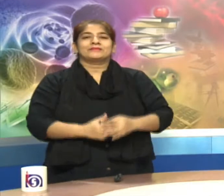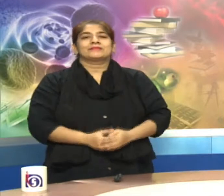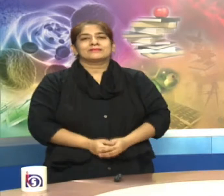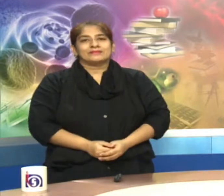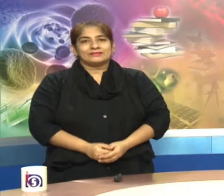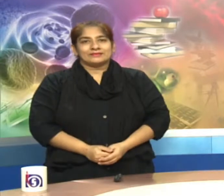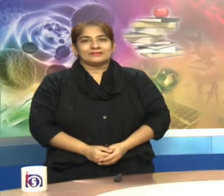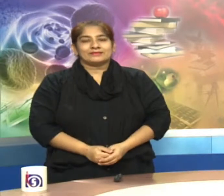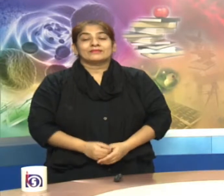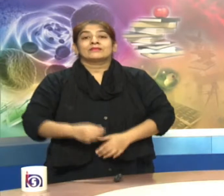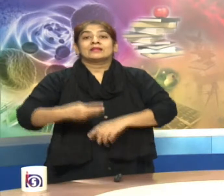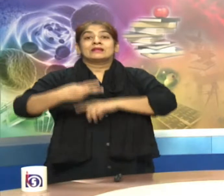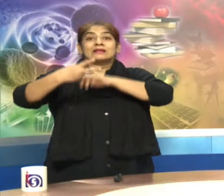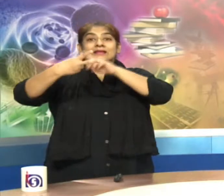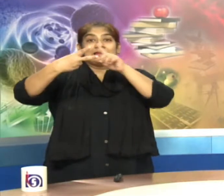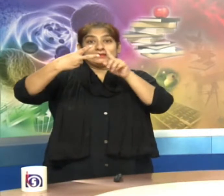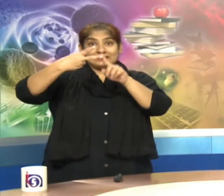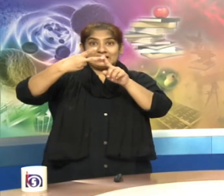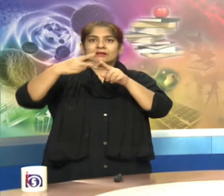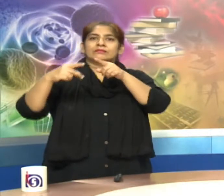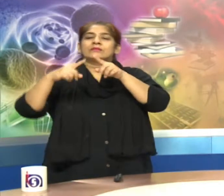So all these information we get in the newspaper.